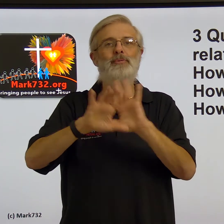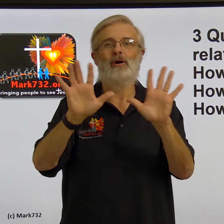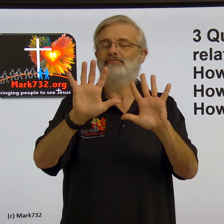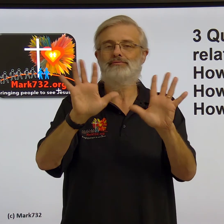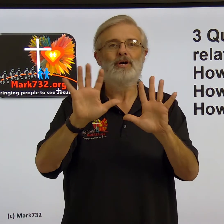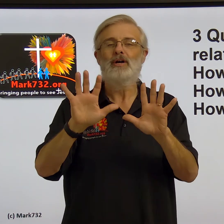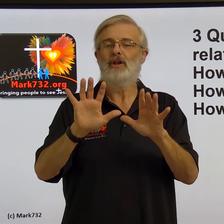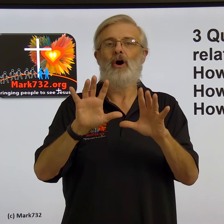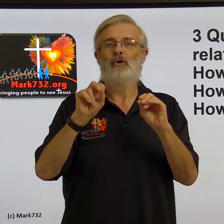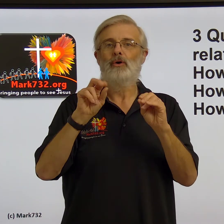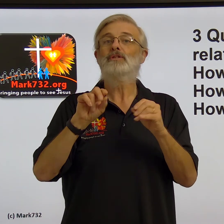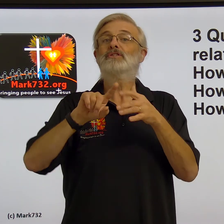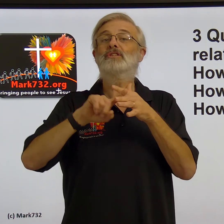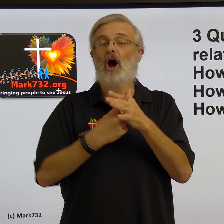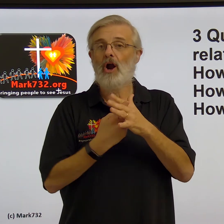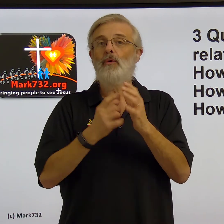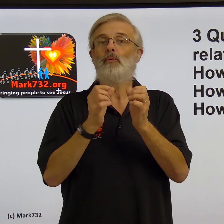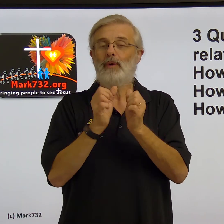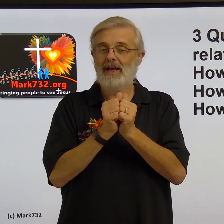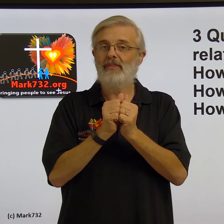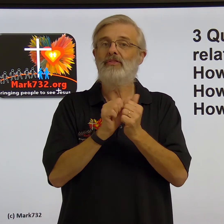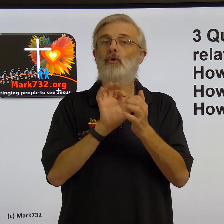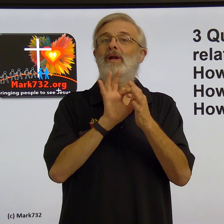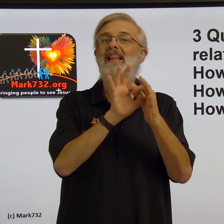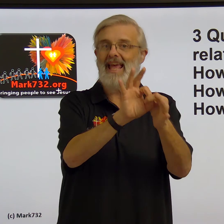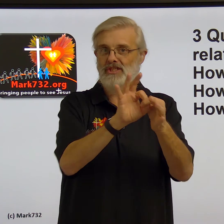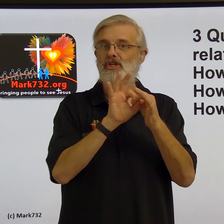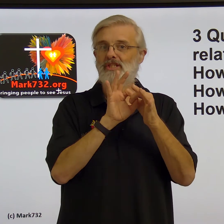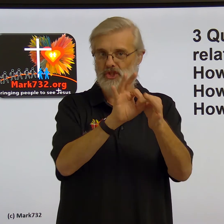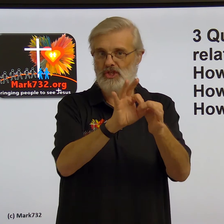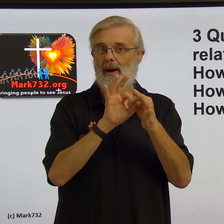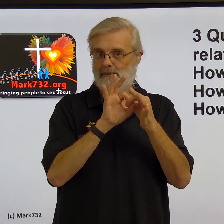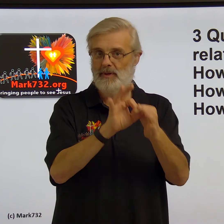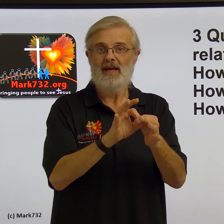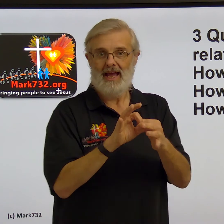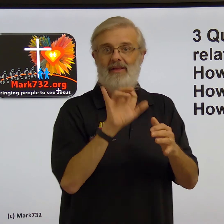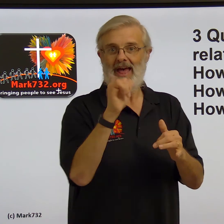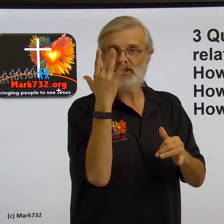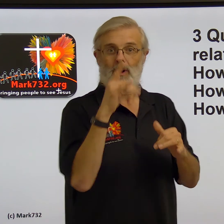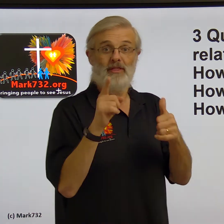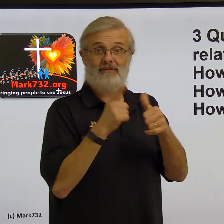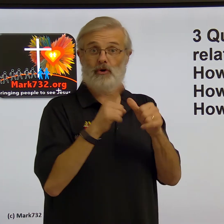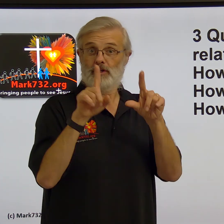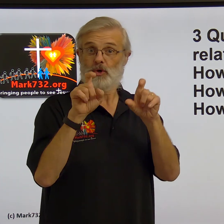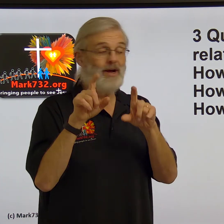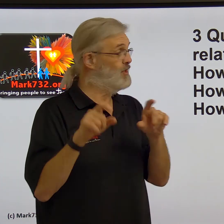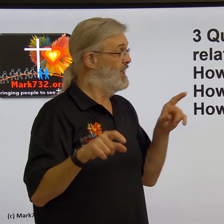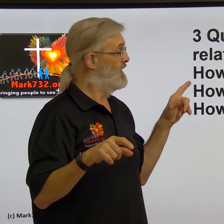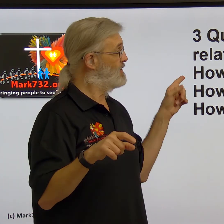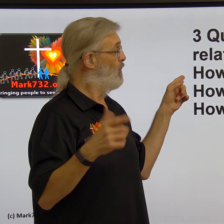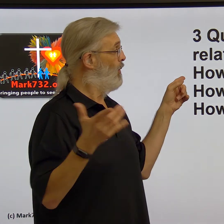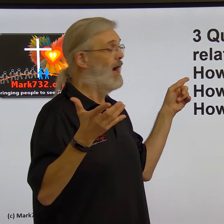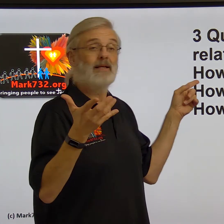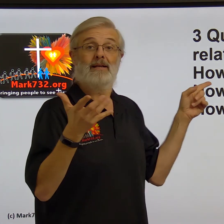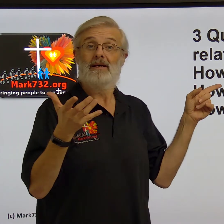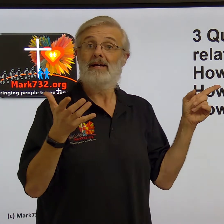no start with the relationship and that's why the first question is what is